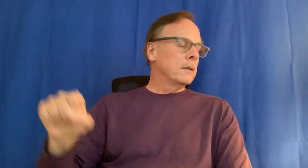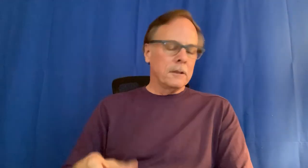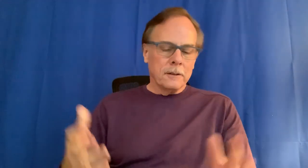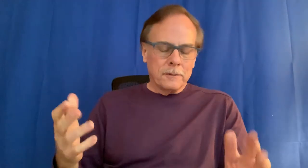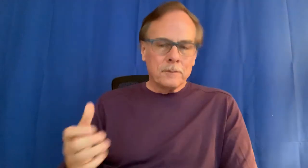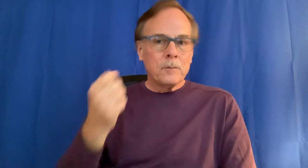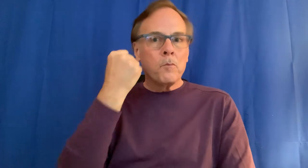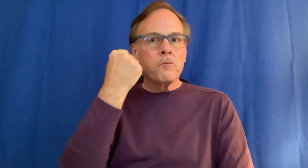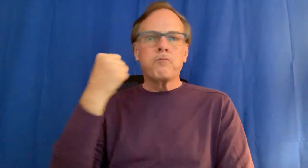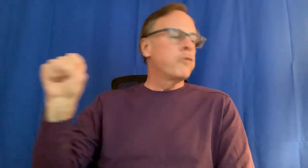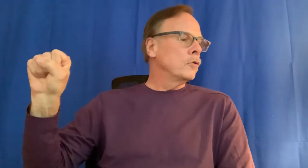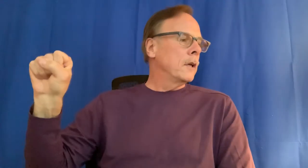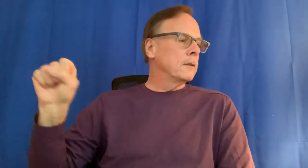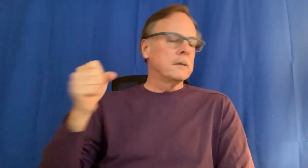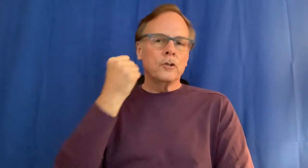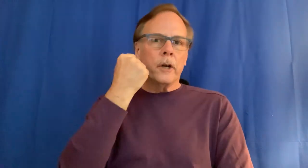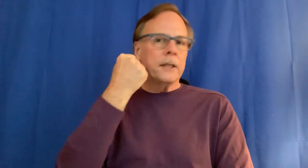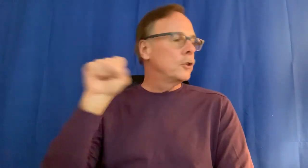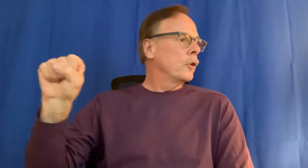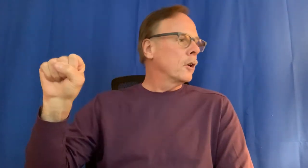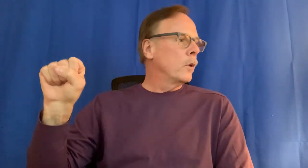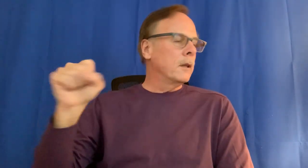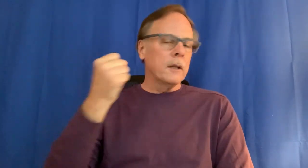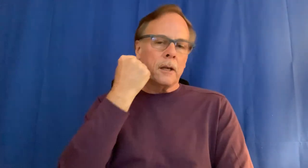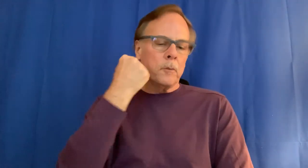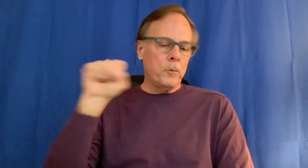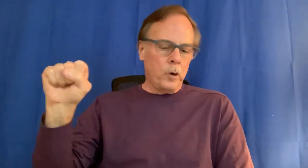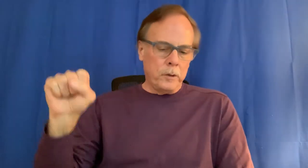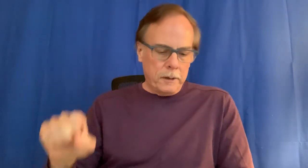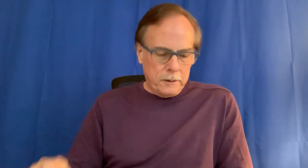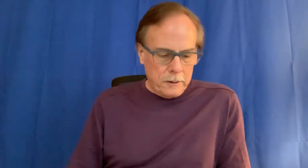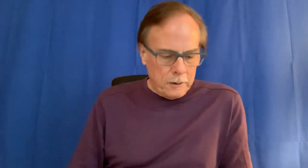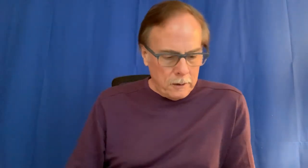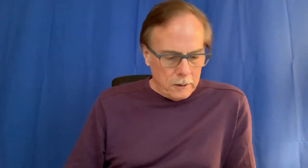protesting. Protest. Your head turning away like that. Protest.